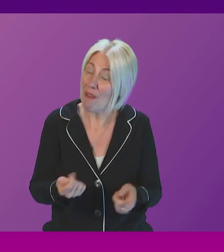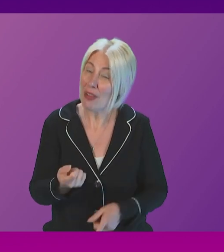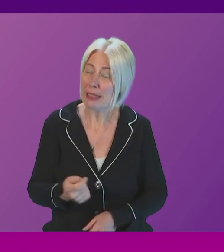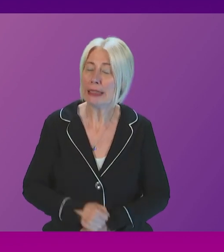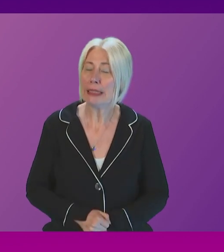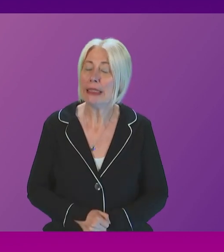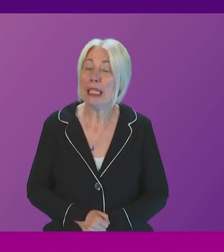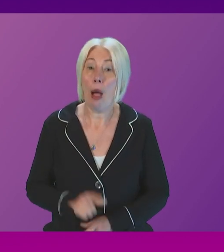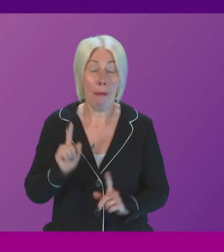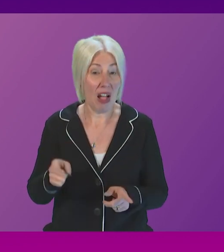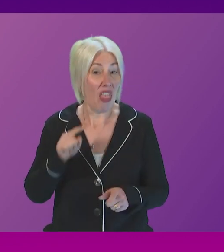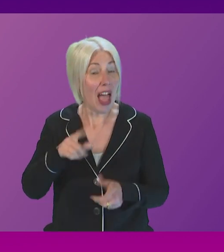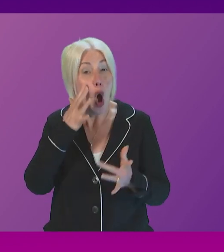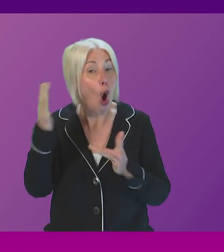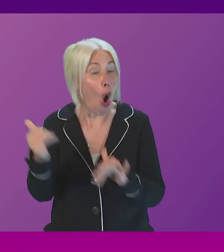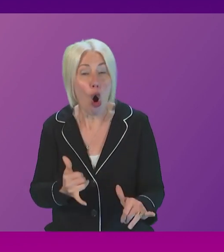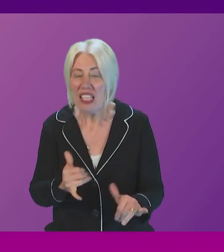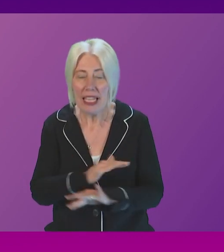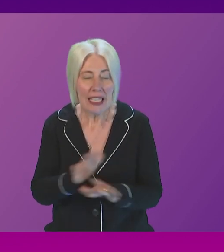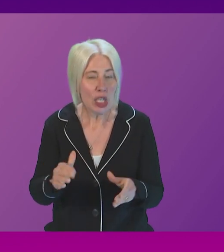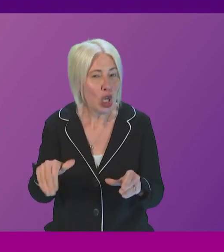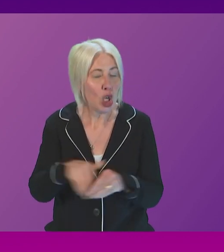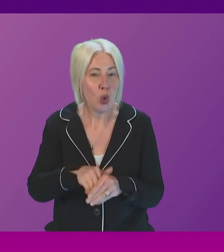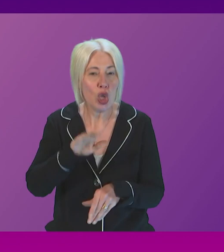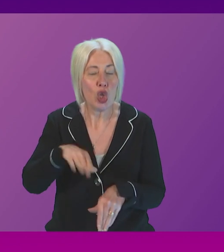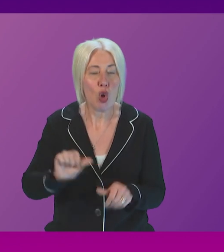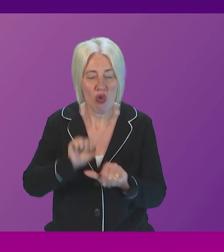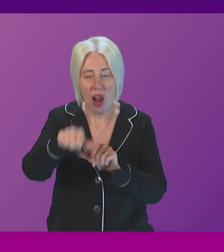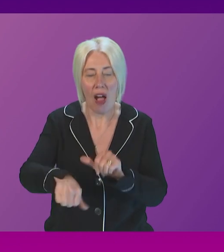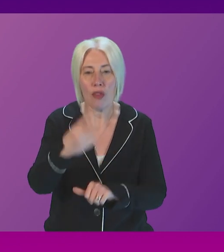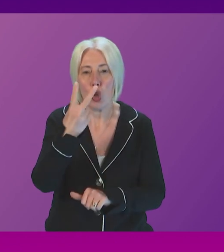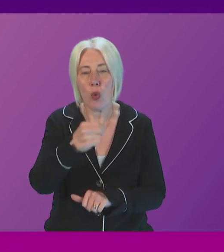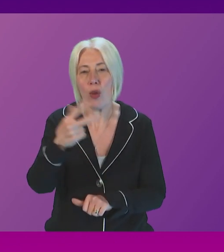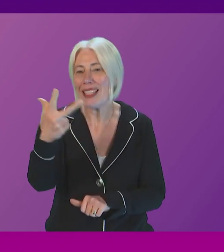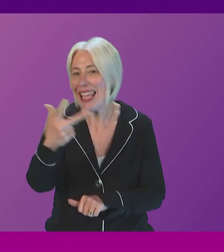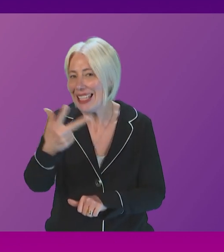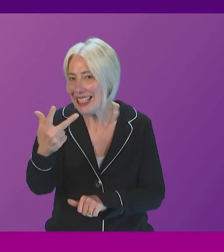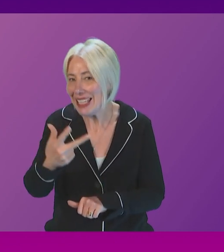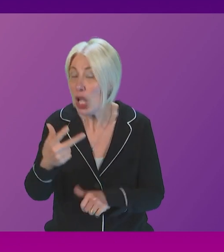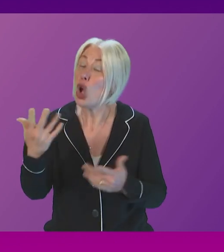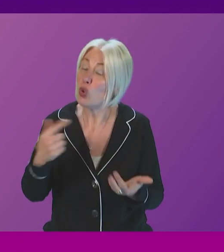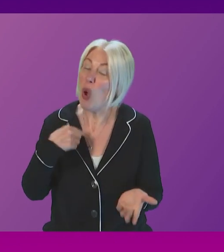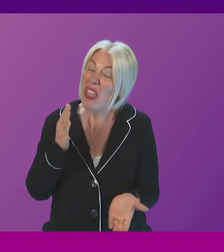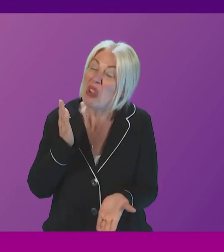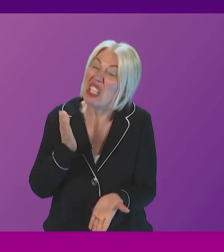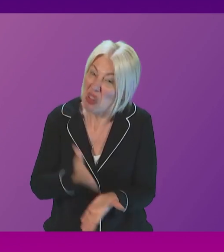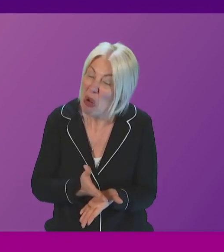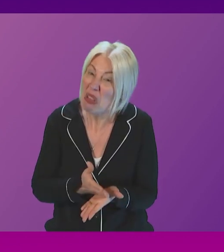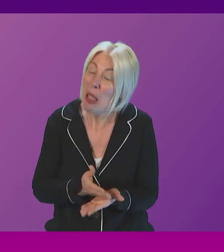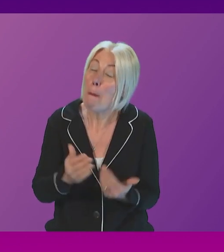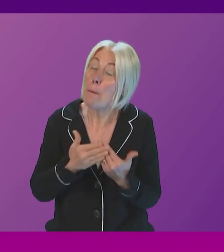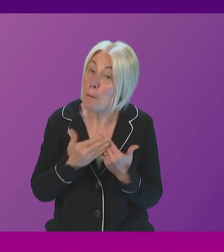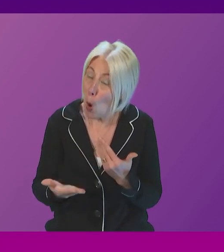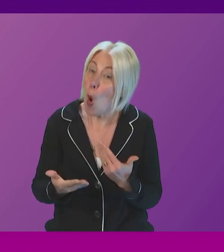as we have heard, that audit did not include any children seen after 2018. So we can be fairly certain there are a great many